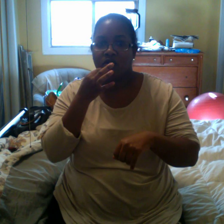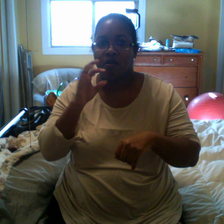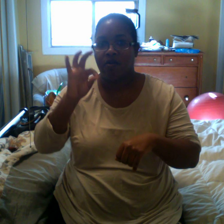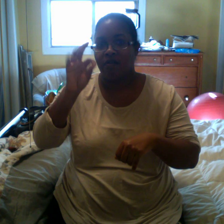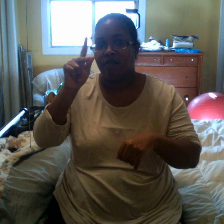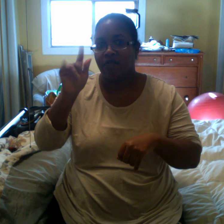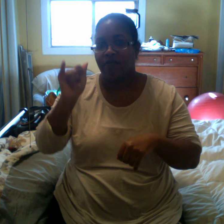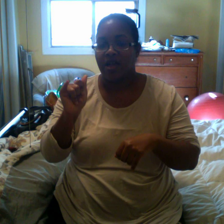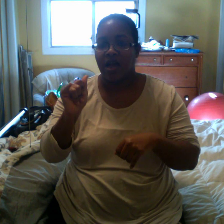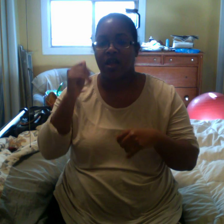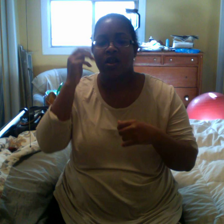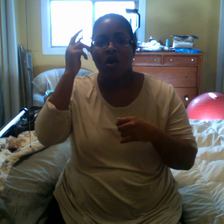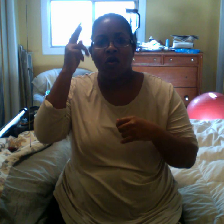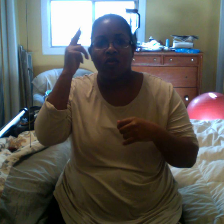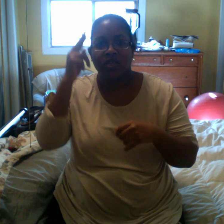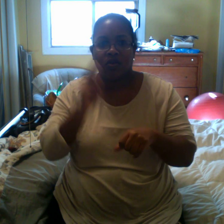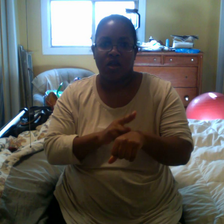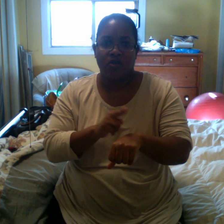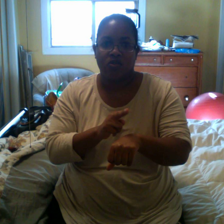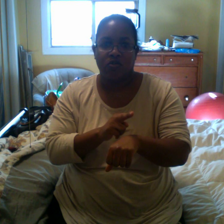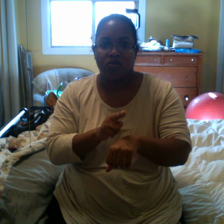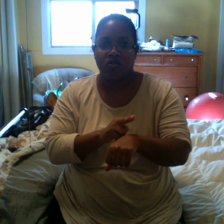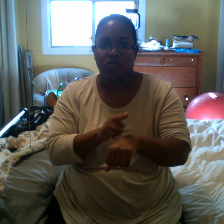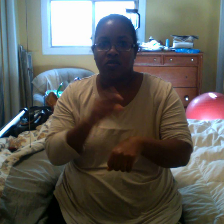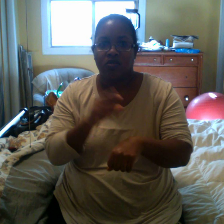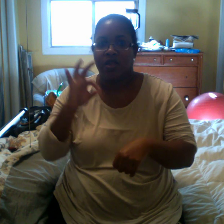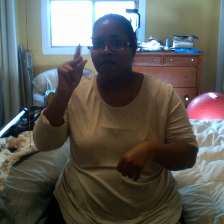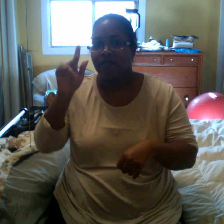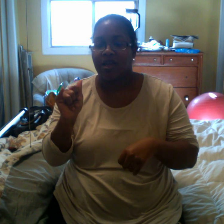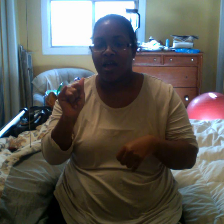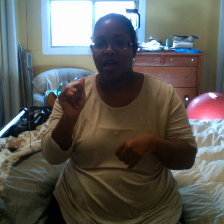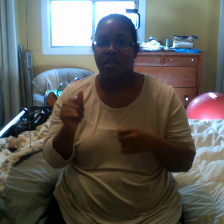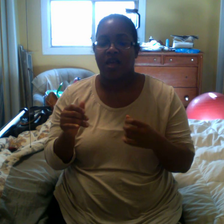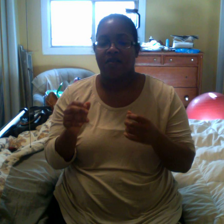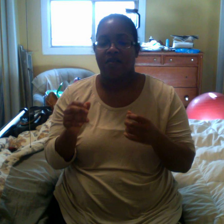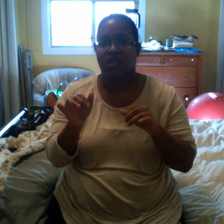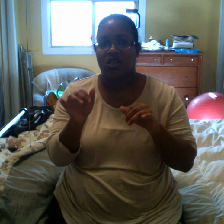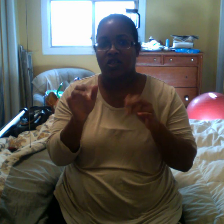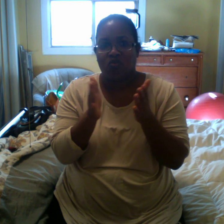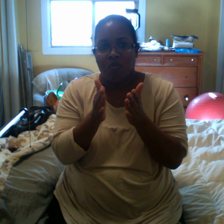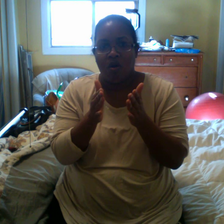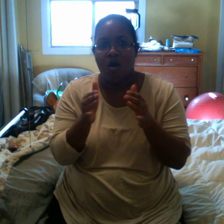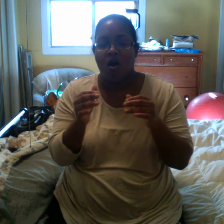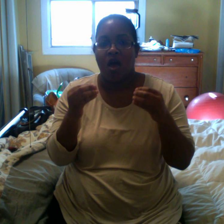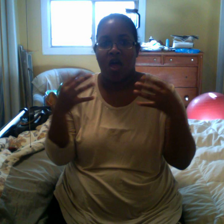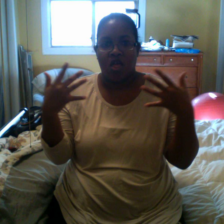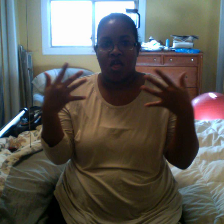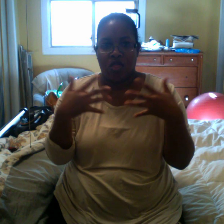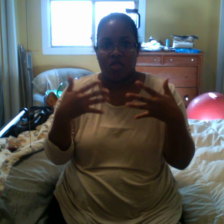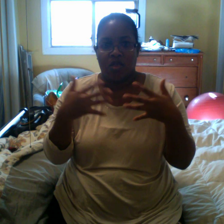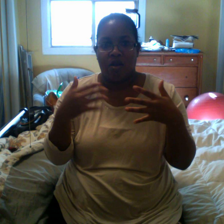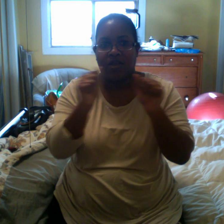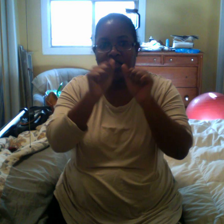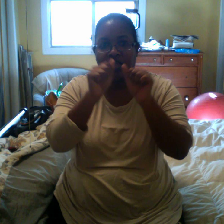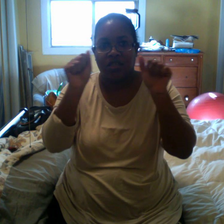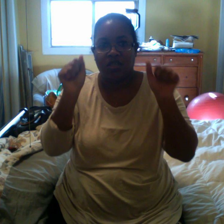The reason why we experiment with fruit flies is they have a small enough nervous system that gives us a fighting chance to really understand what's going on. And believe it or